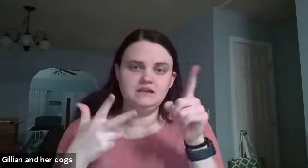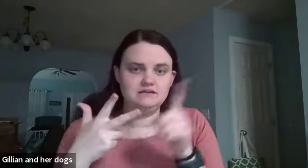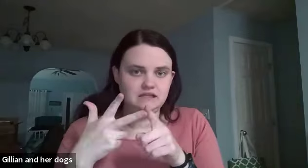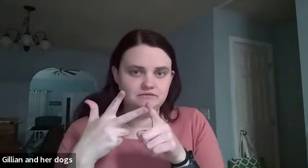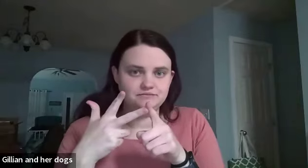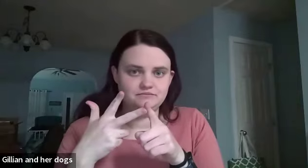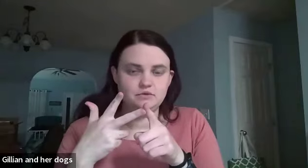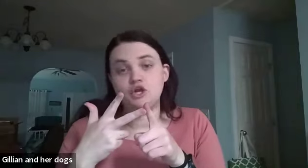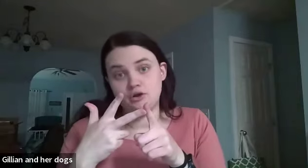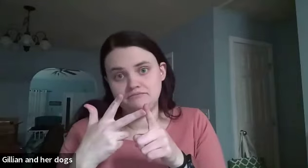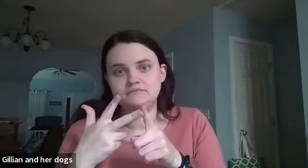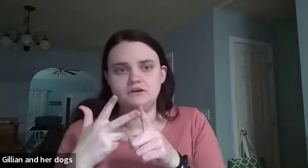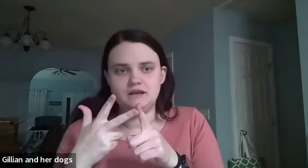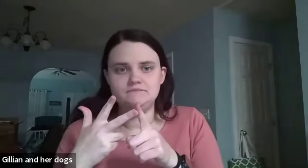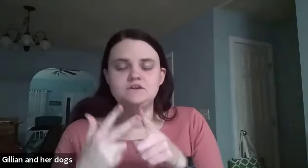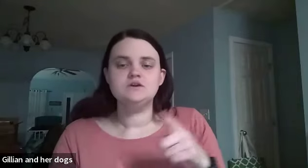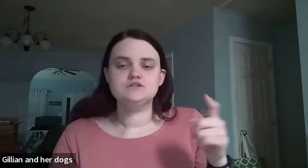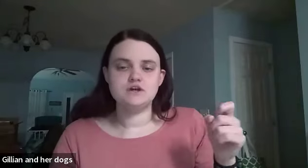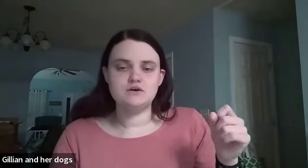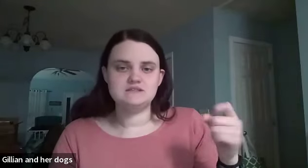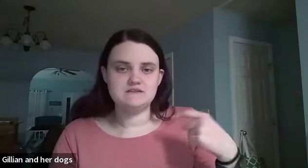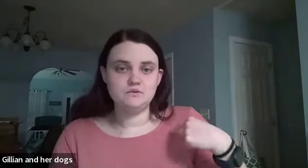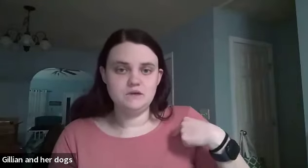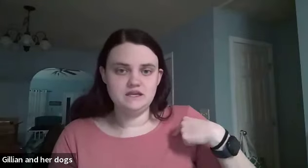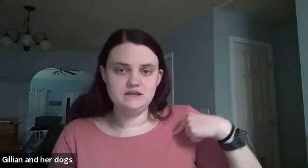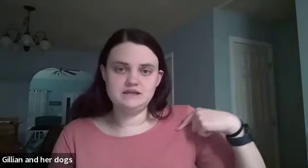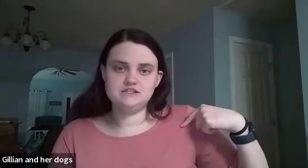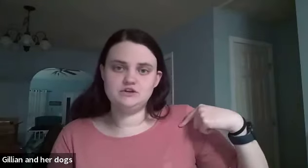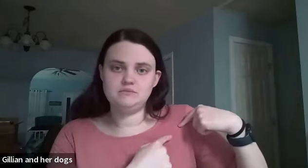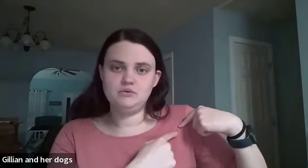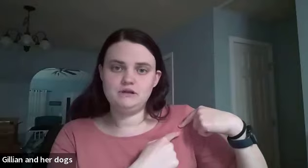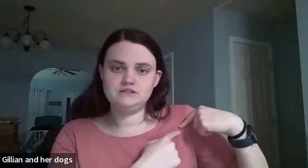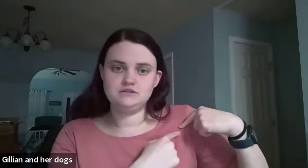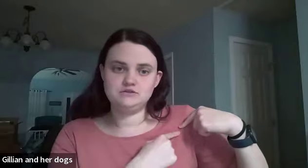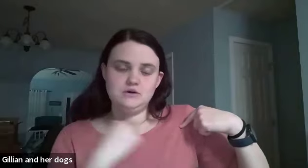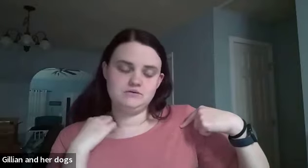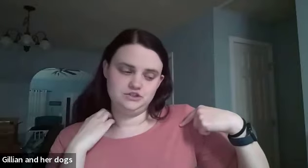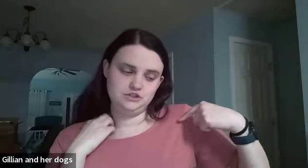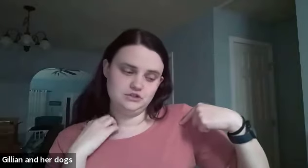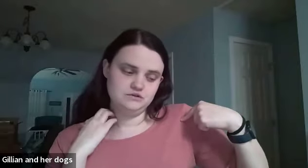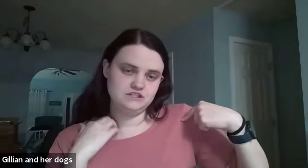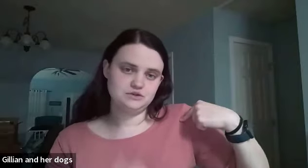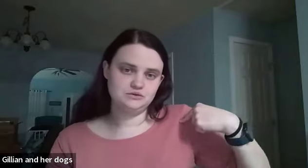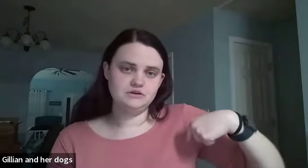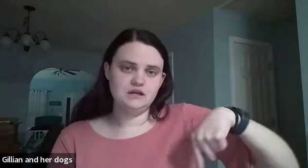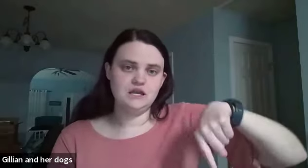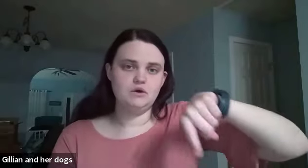need leave or go, all right? So the sign for we is you're going to point to your closest shoulder and